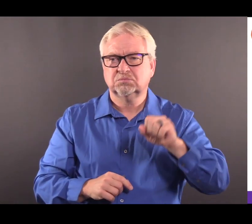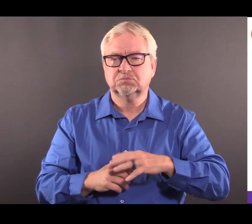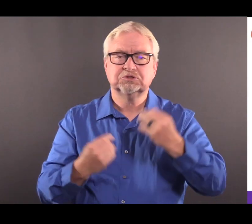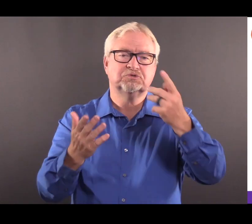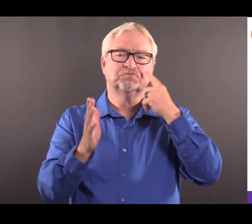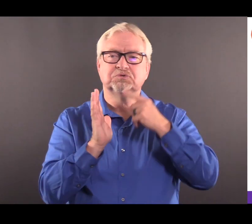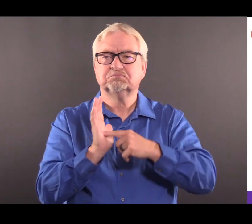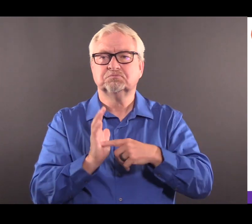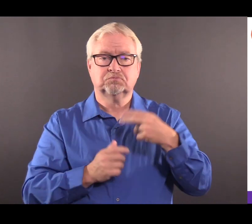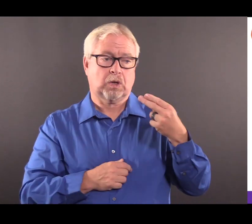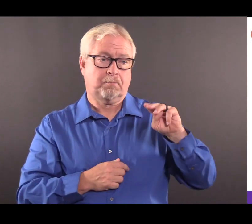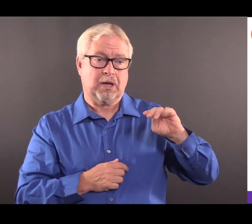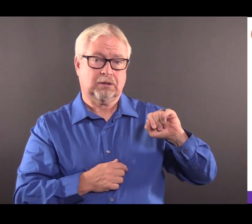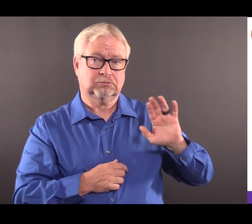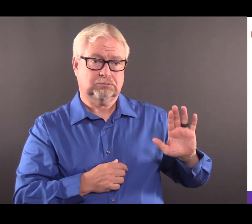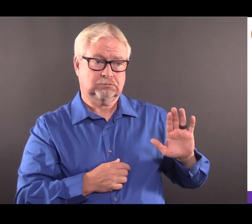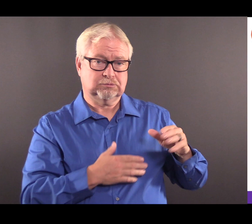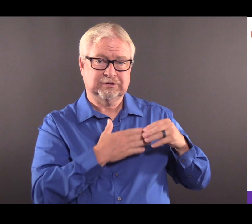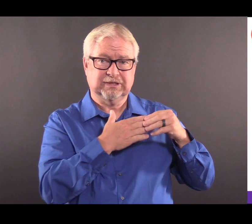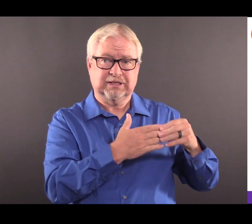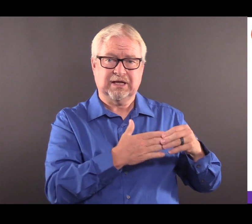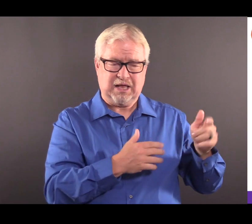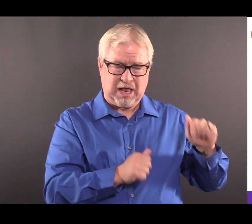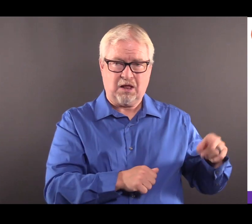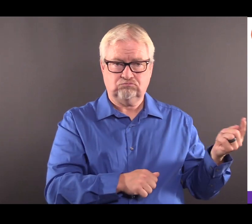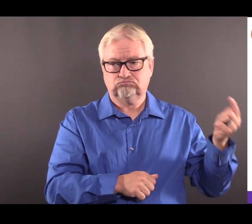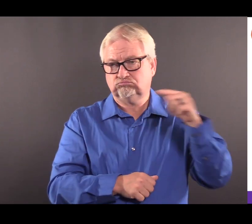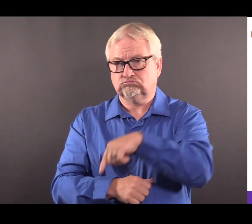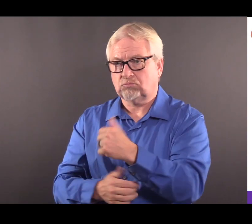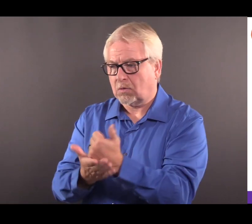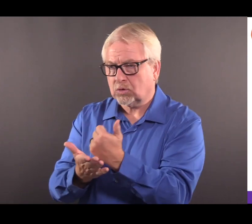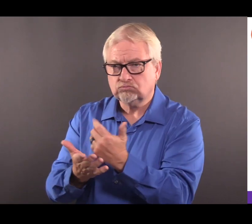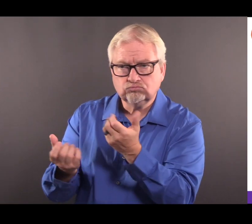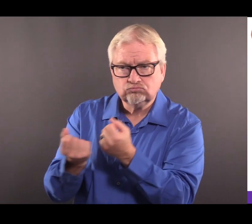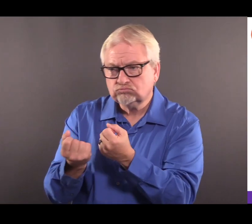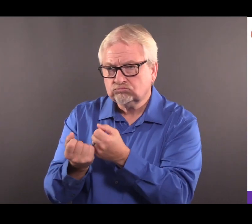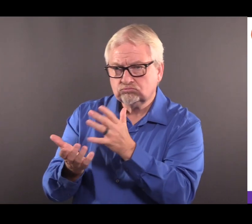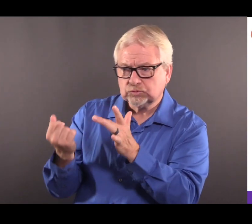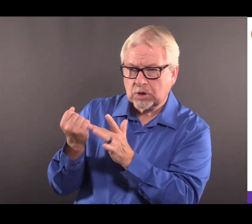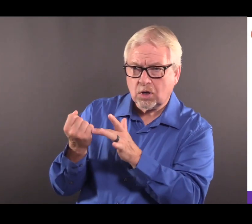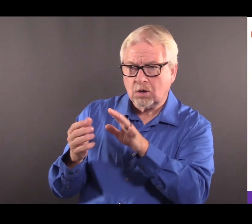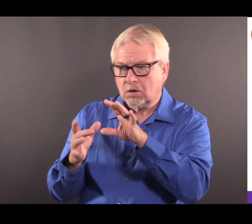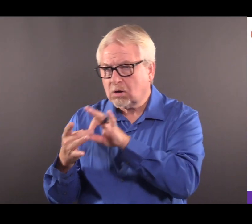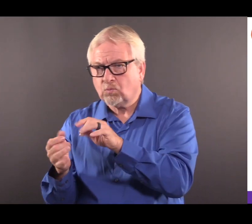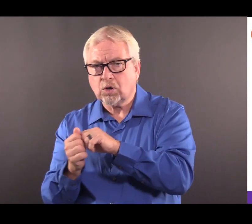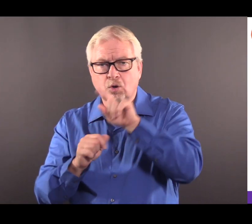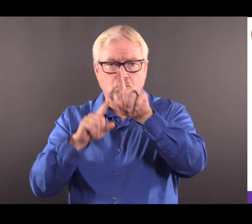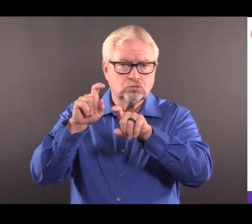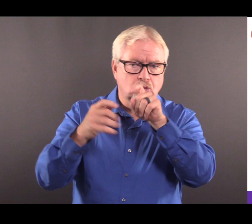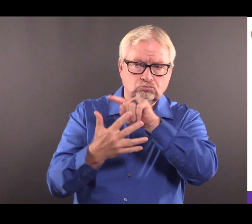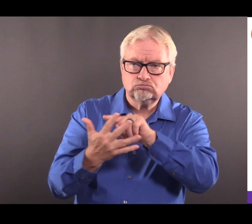sources. For example, the HMIS lead can be a very helpful resource for many of